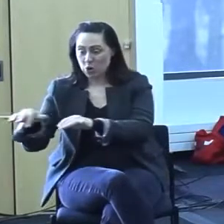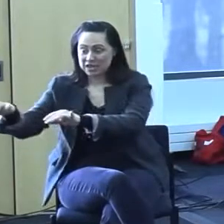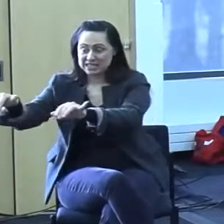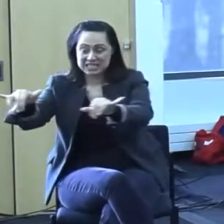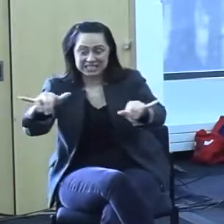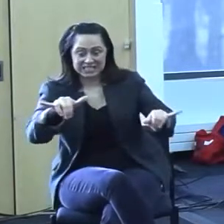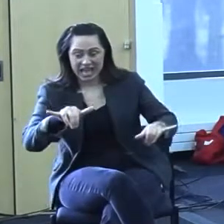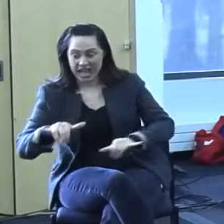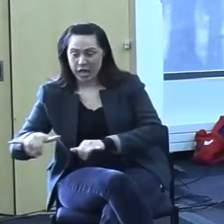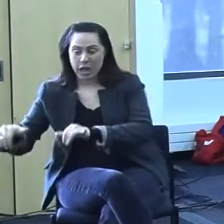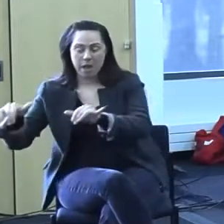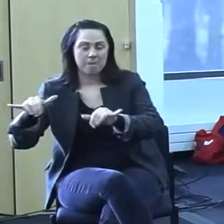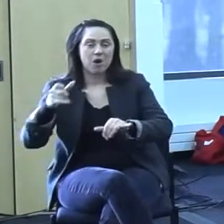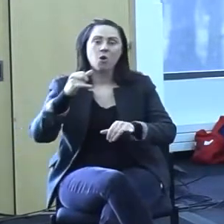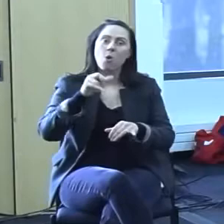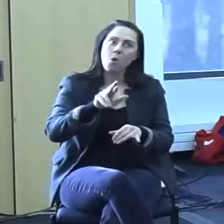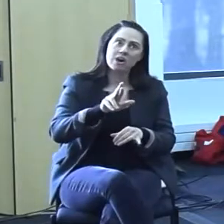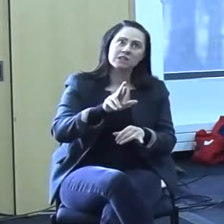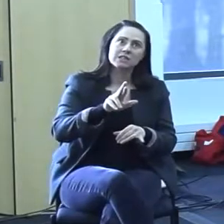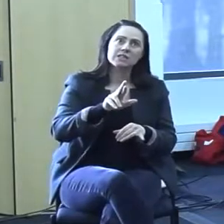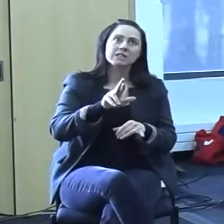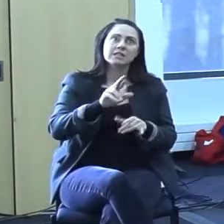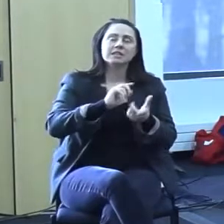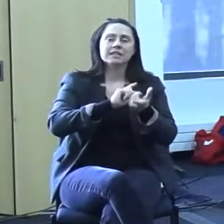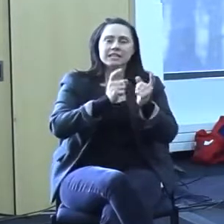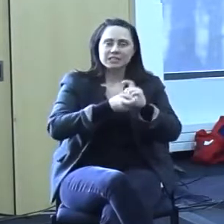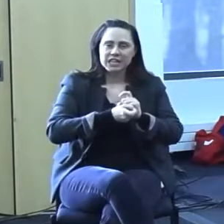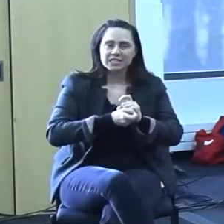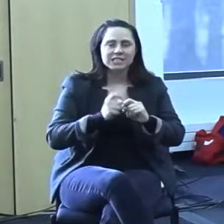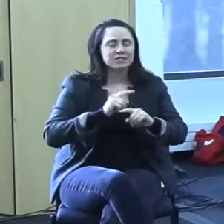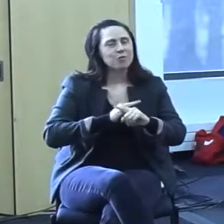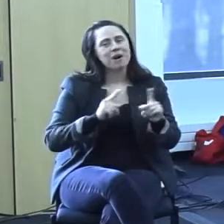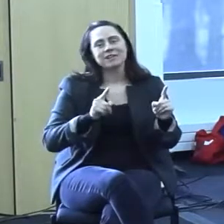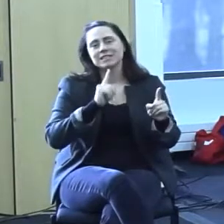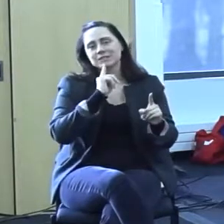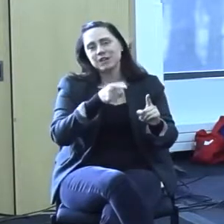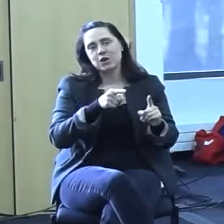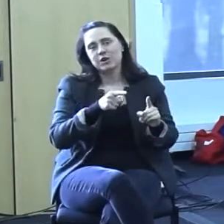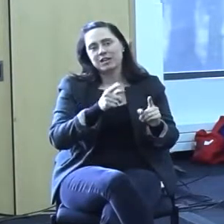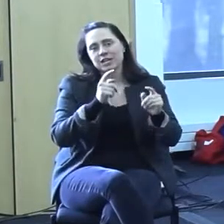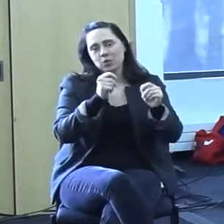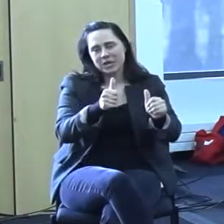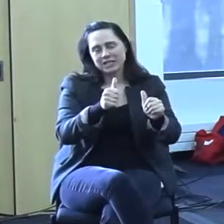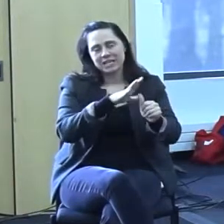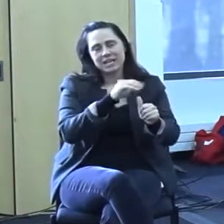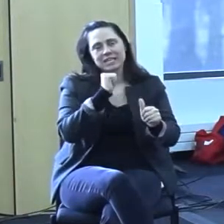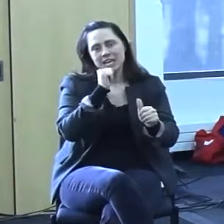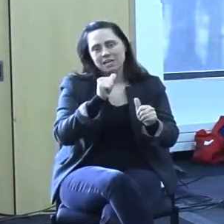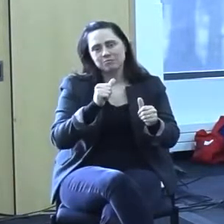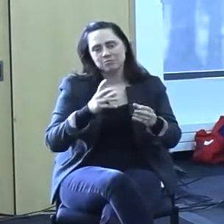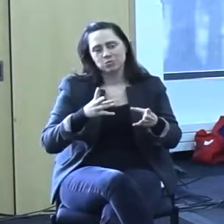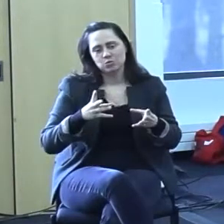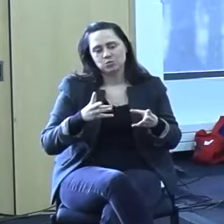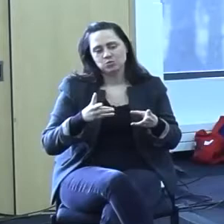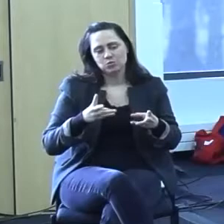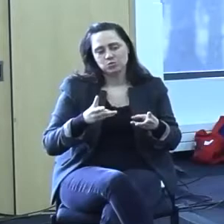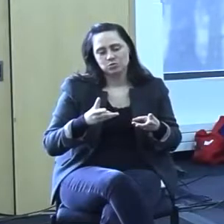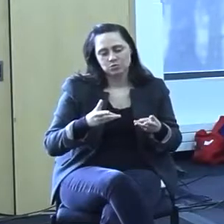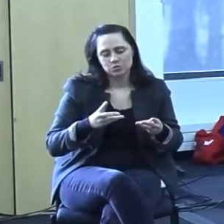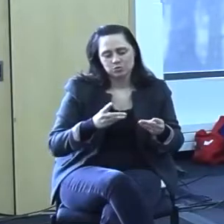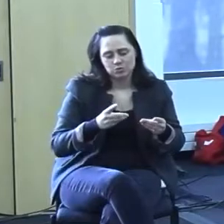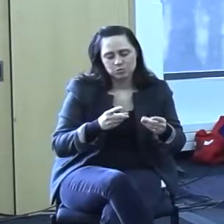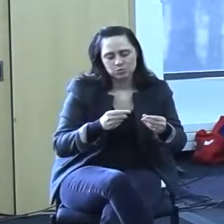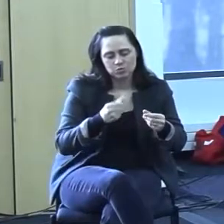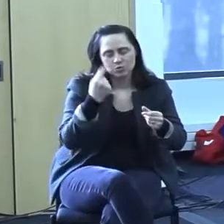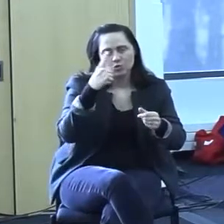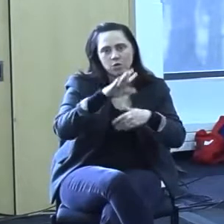same, or it changes, but very quickly and um, not for like